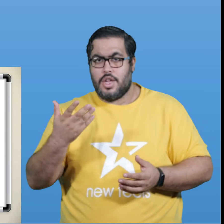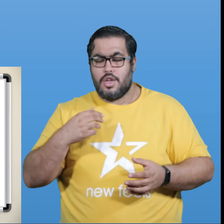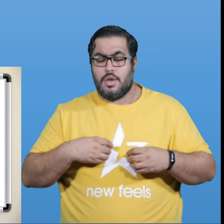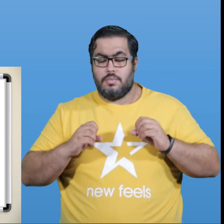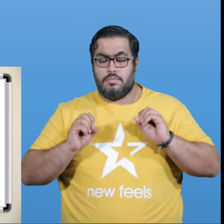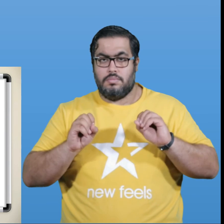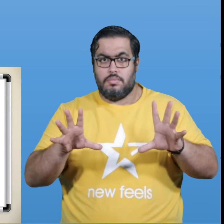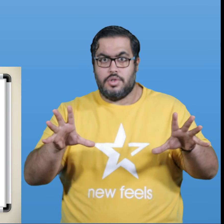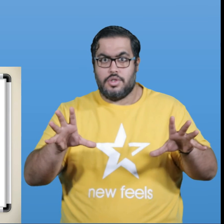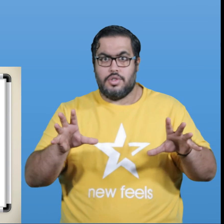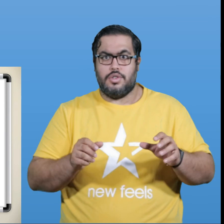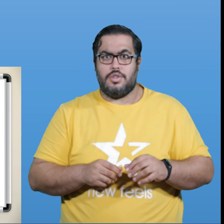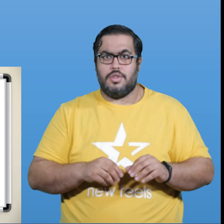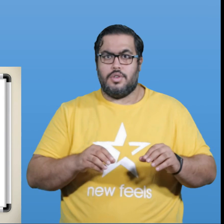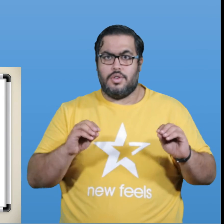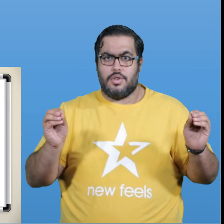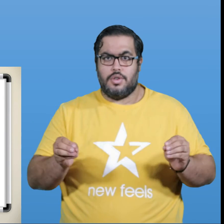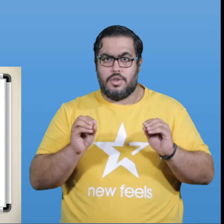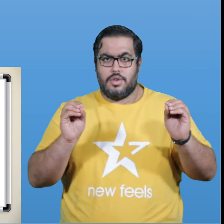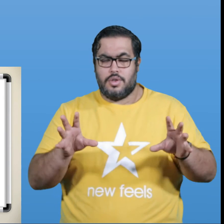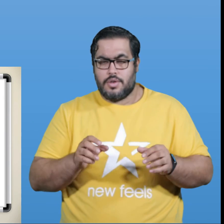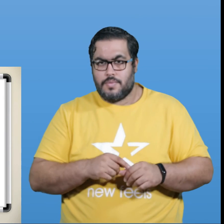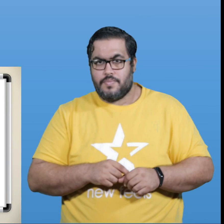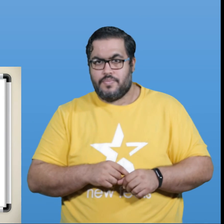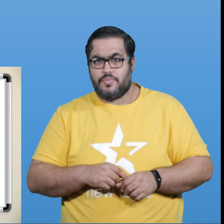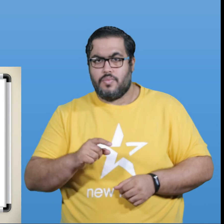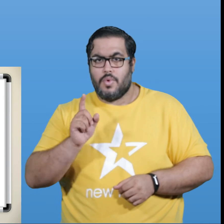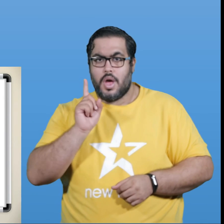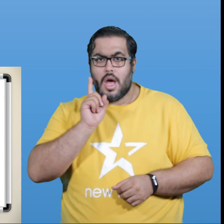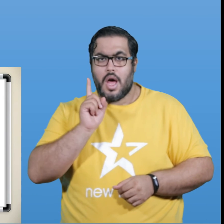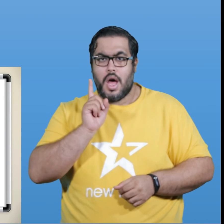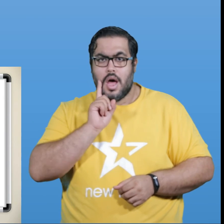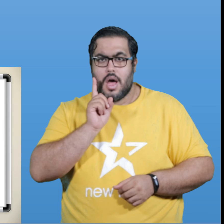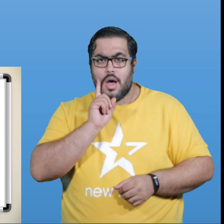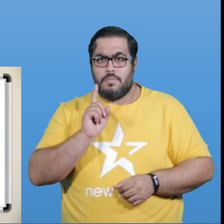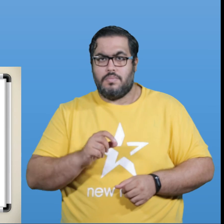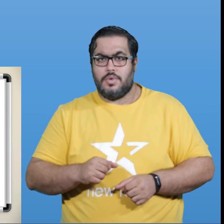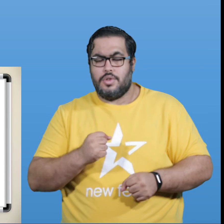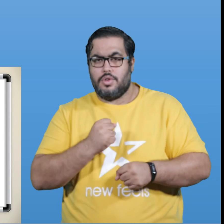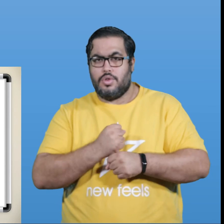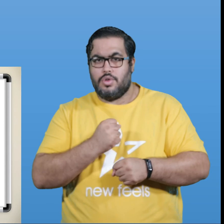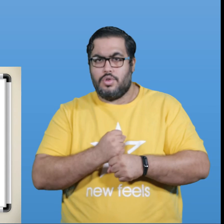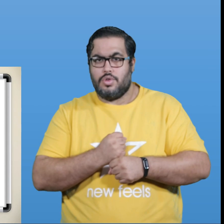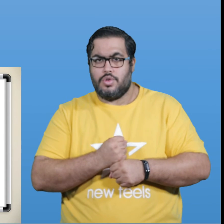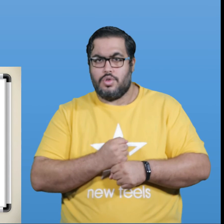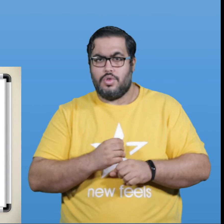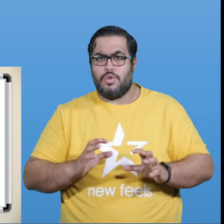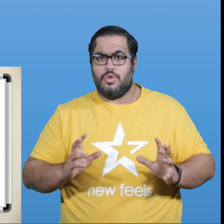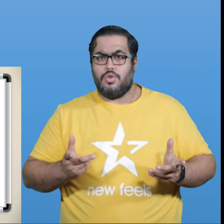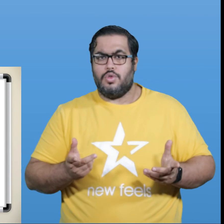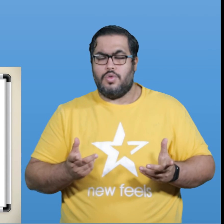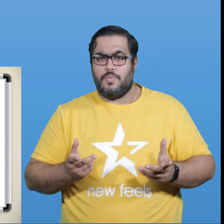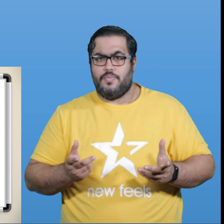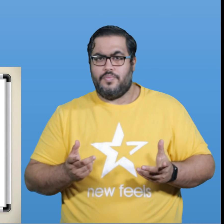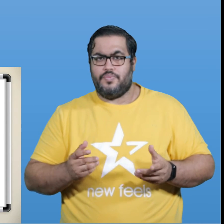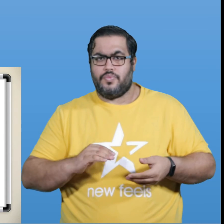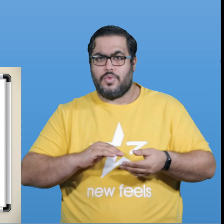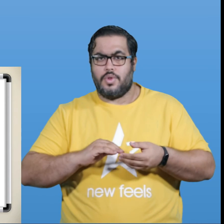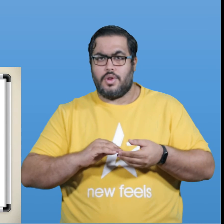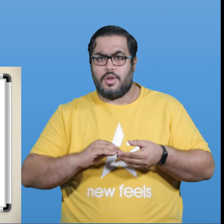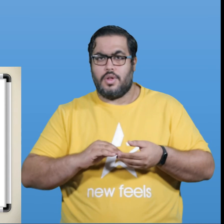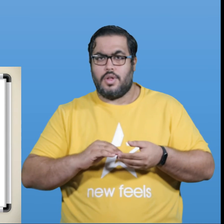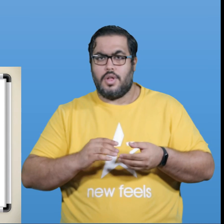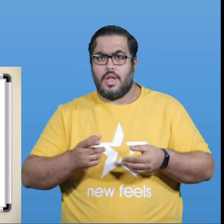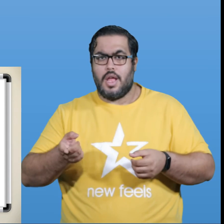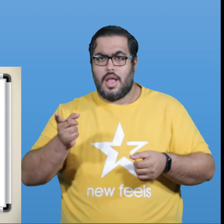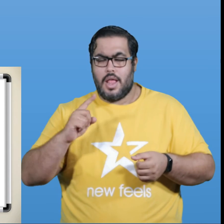and started doing some magic tricks. Amal's father also showed a film of Amal's important life events until now. There was also